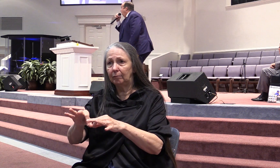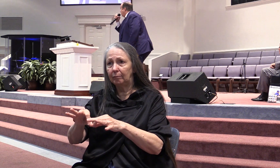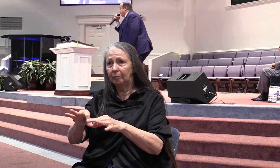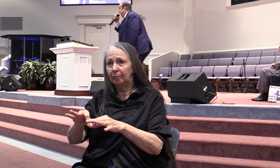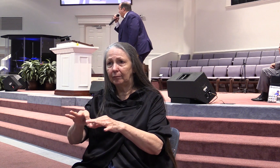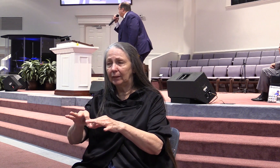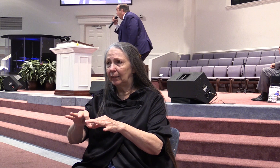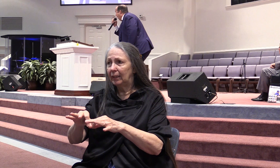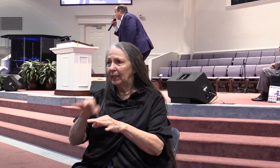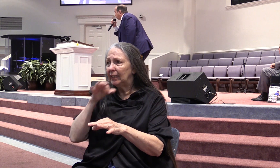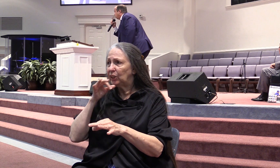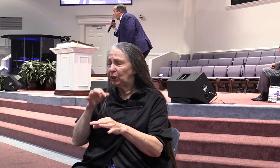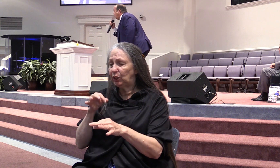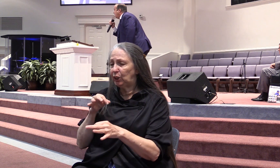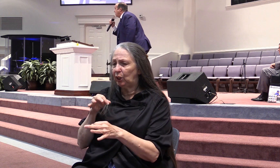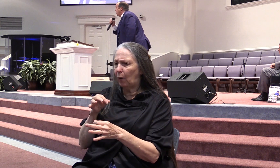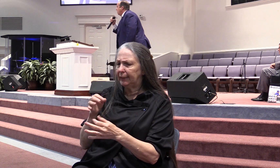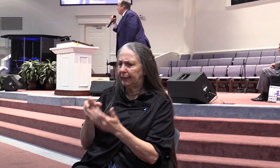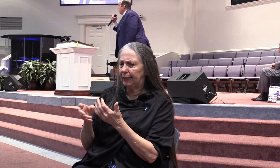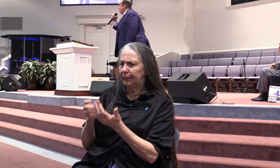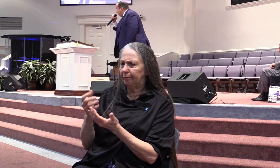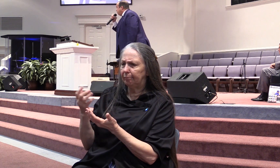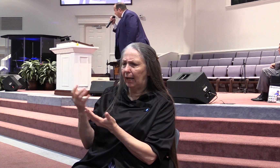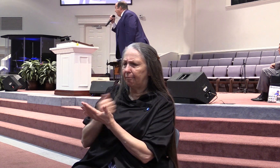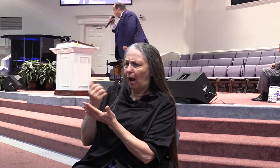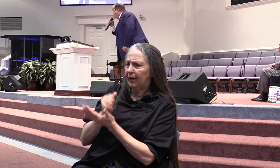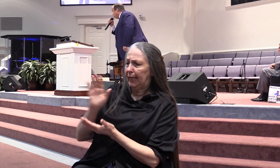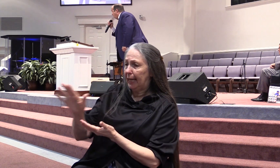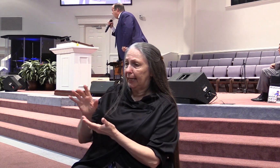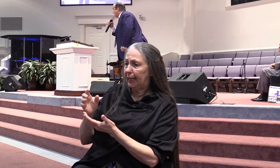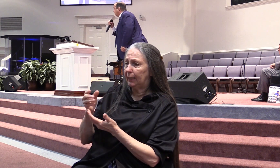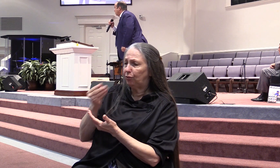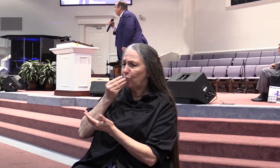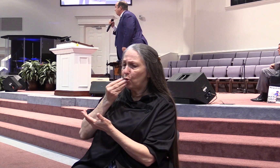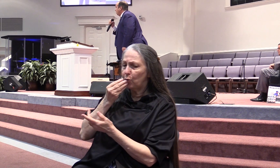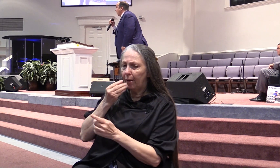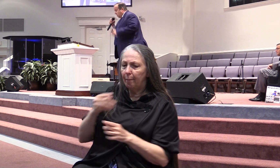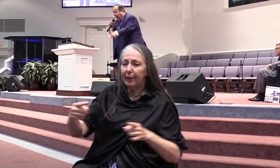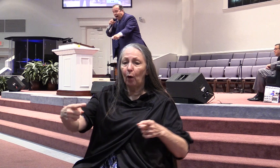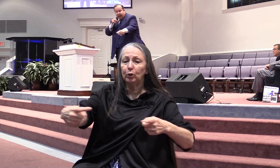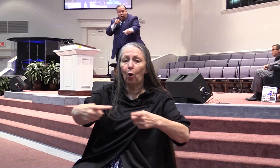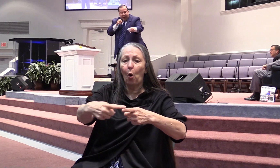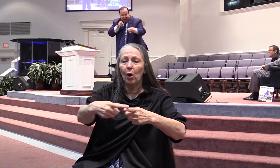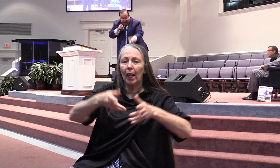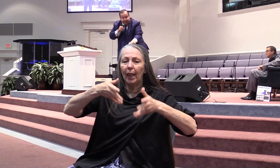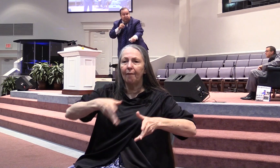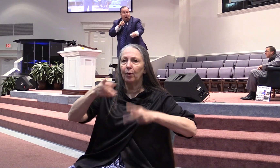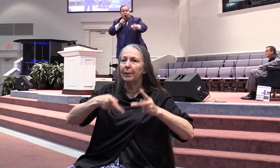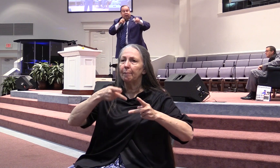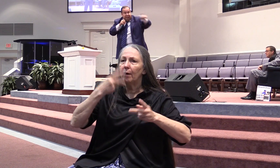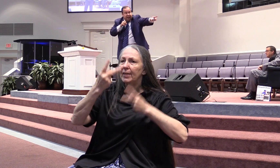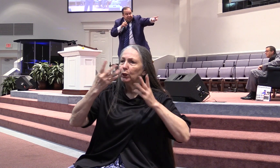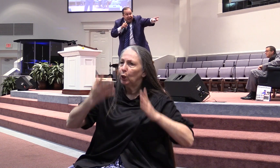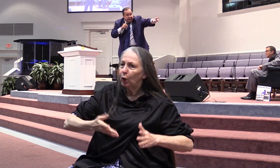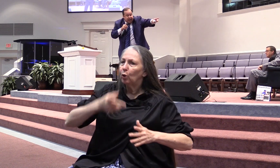She wasn't picking up Boaz's grain. She was picking up her own grain. God had already given it to her